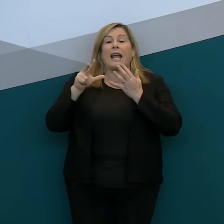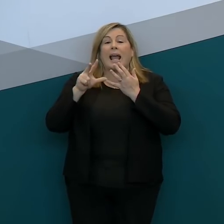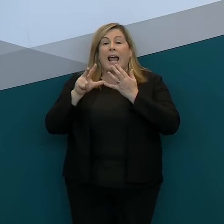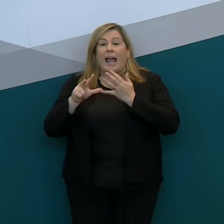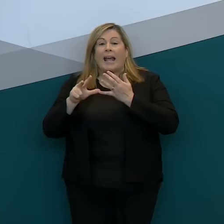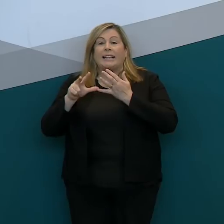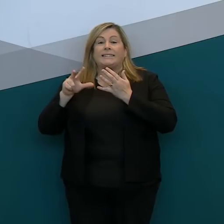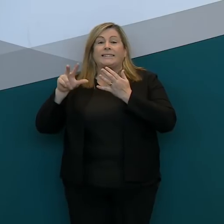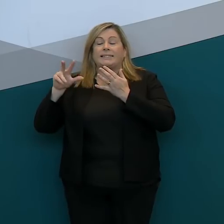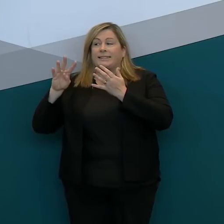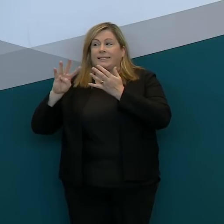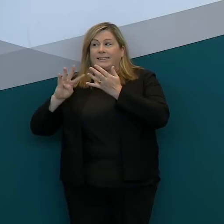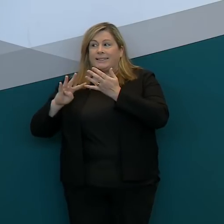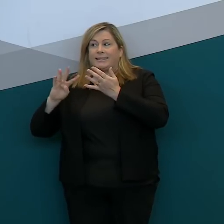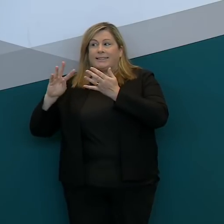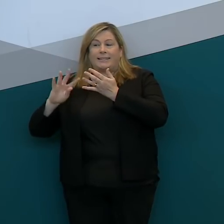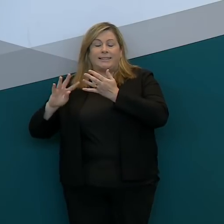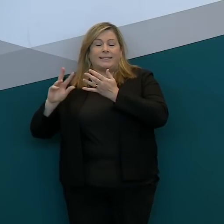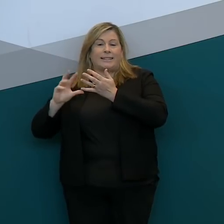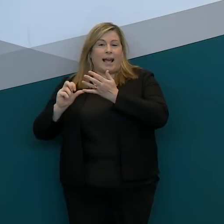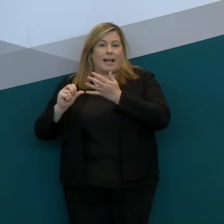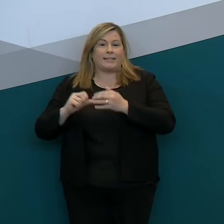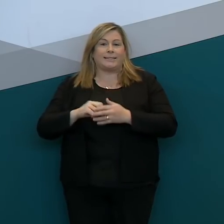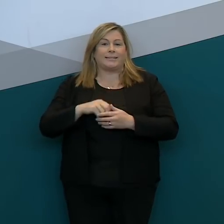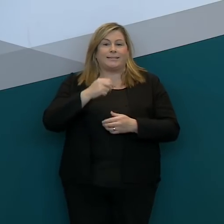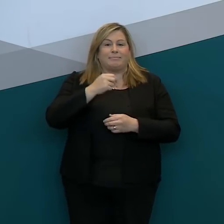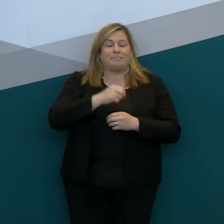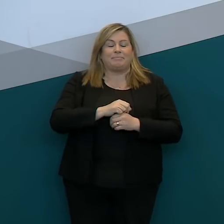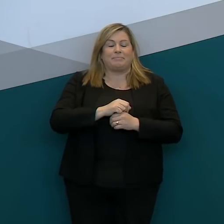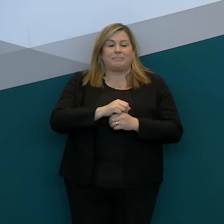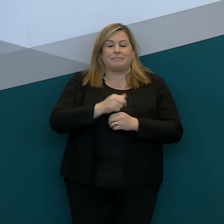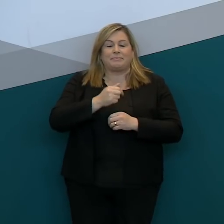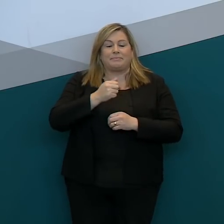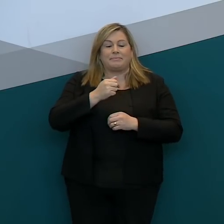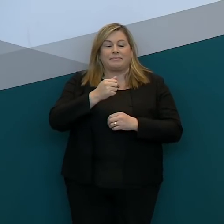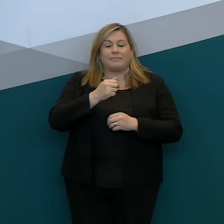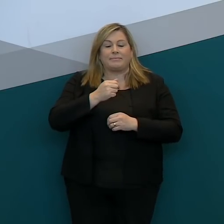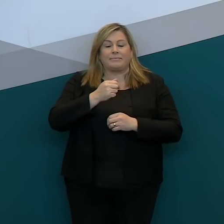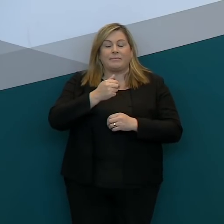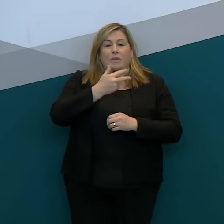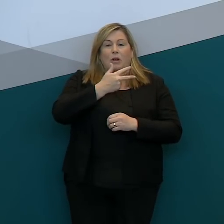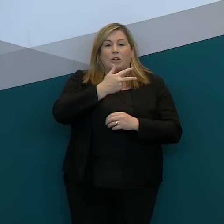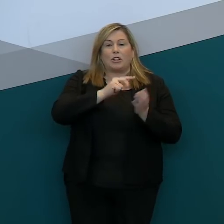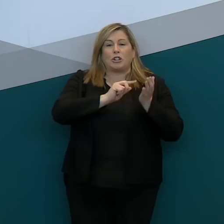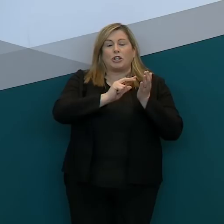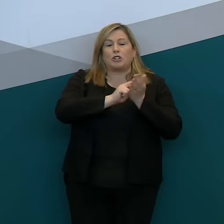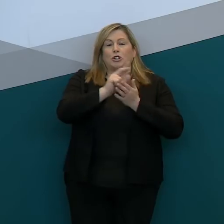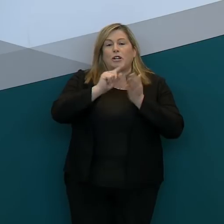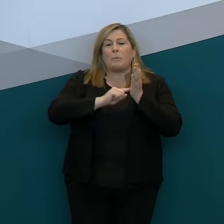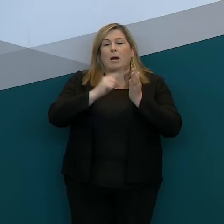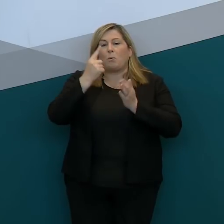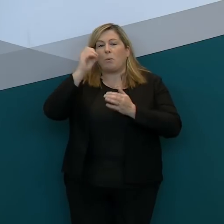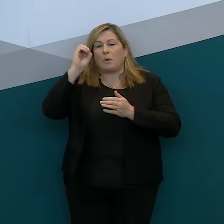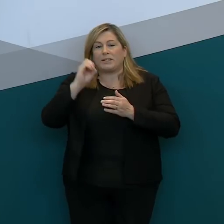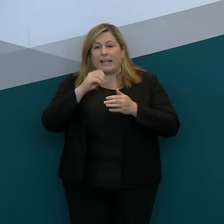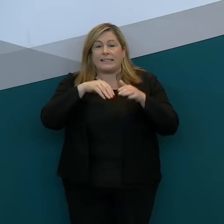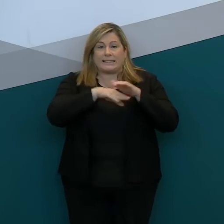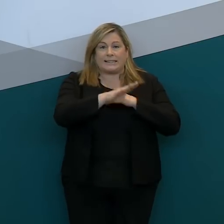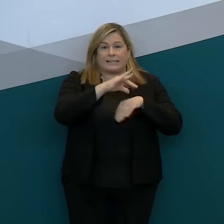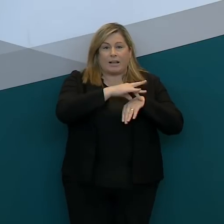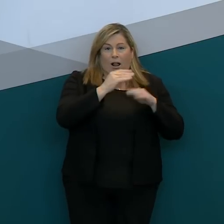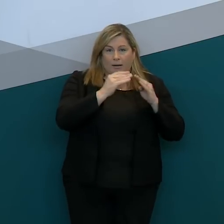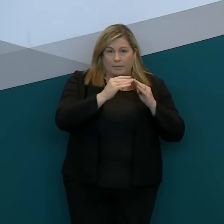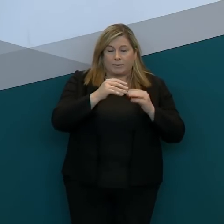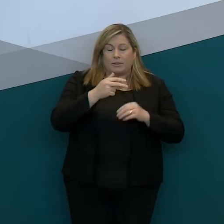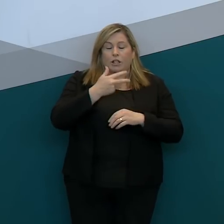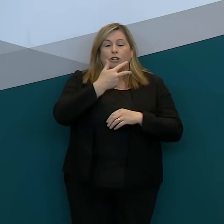23089. 3,031 of those were hospitalised, that's 13.1%.